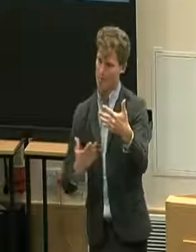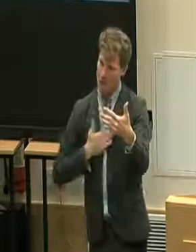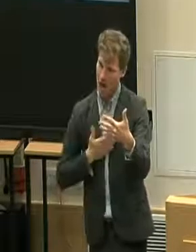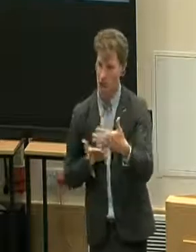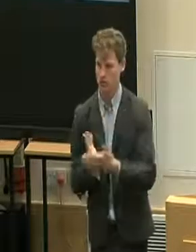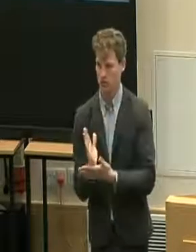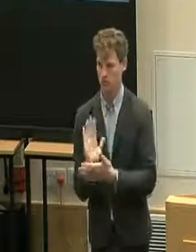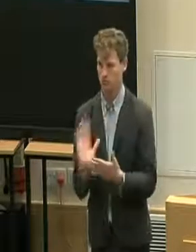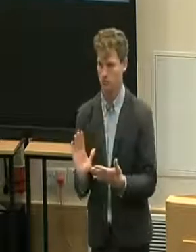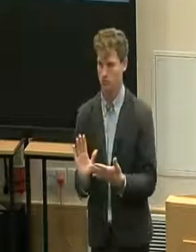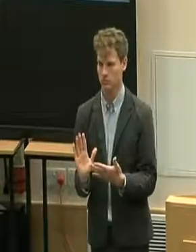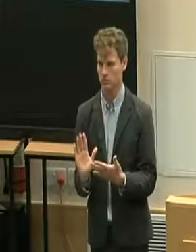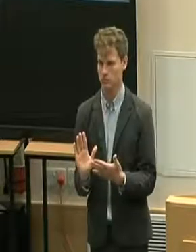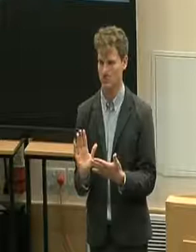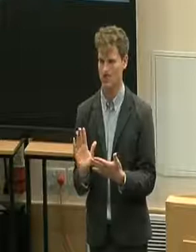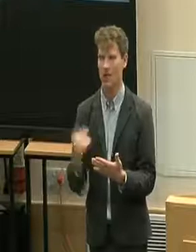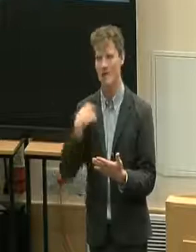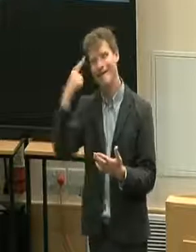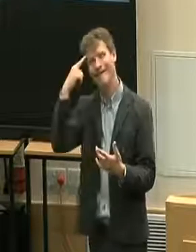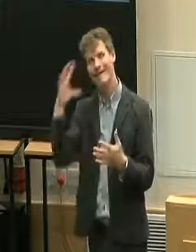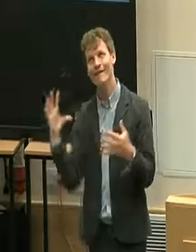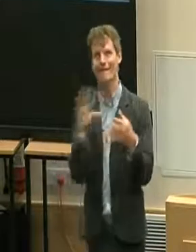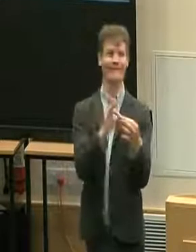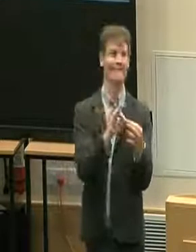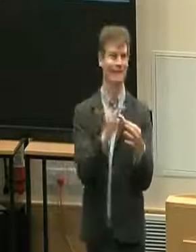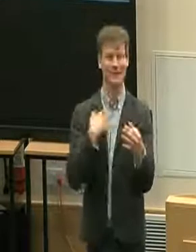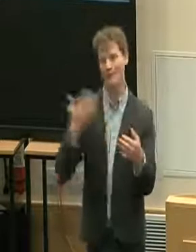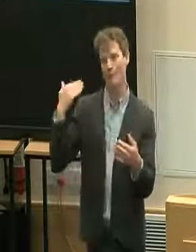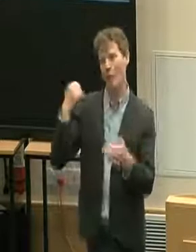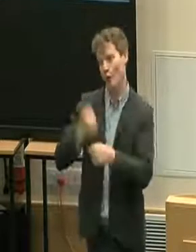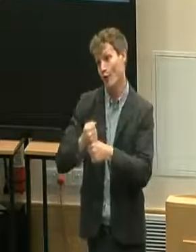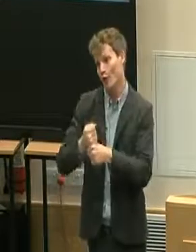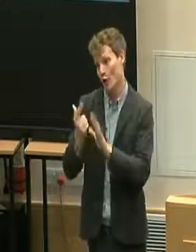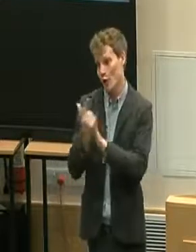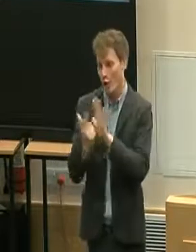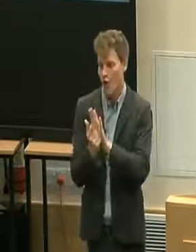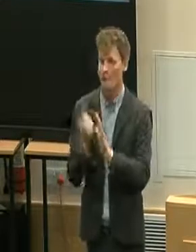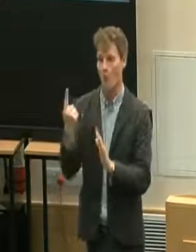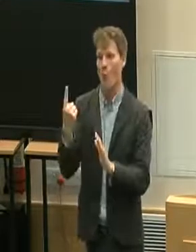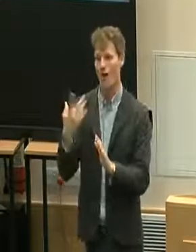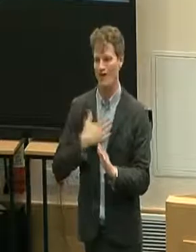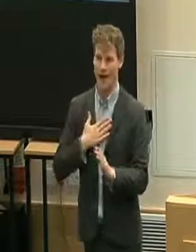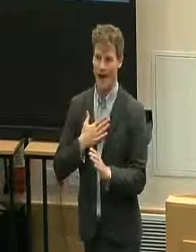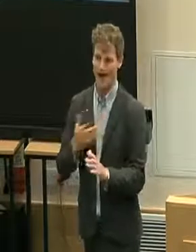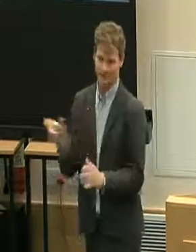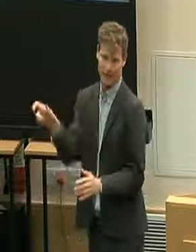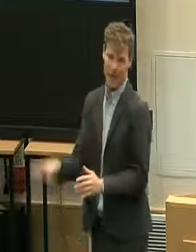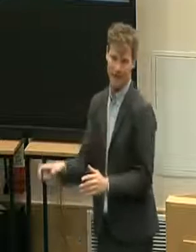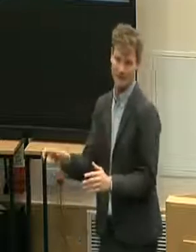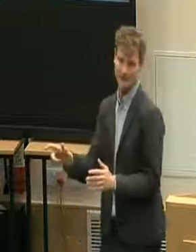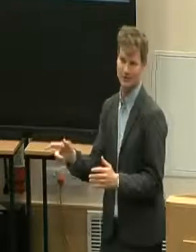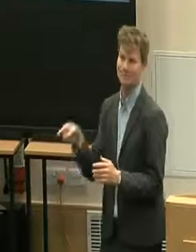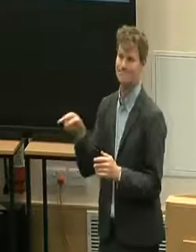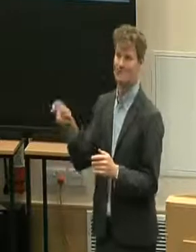It recalls to mind when I was a lawyer, and one of my clients was